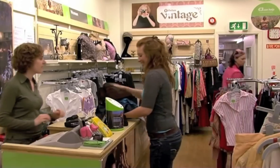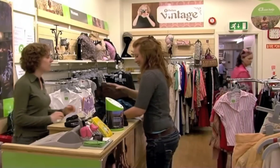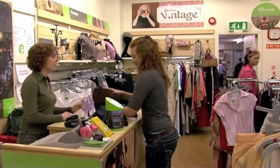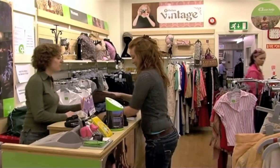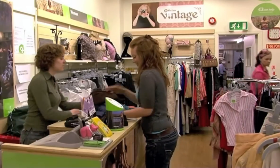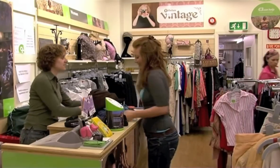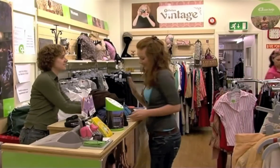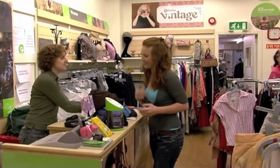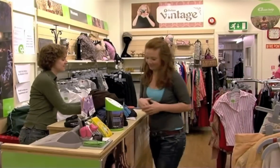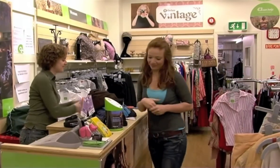Thank you very much.